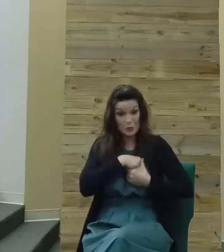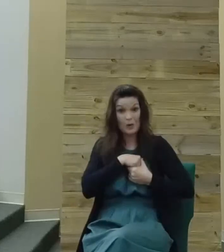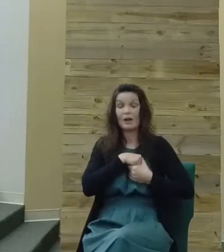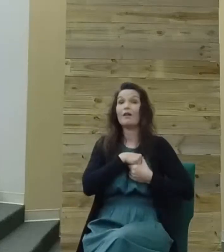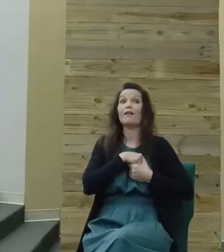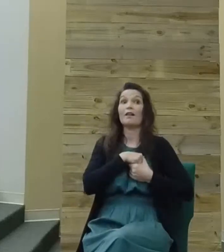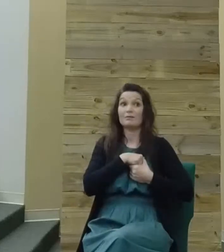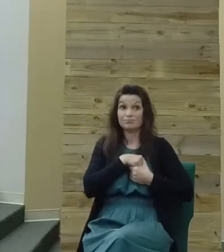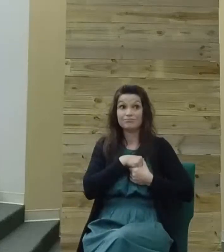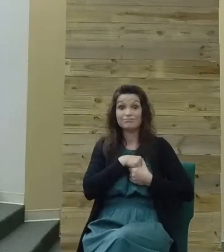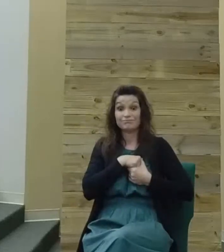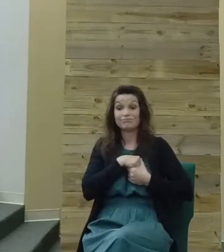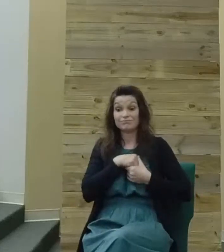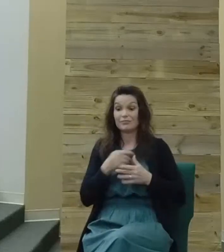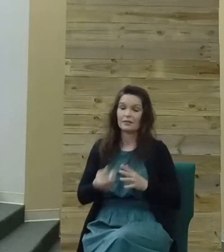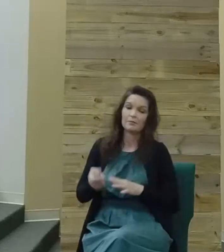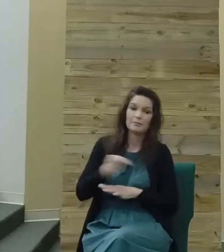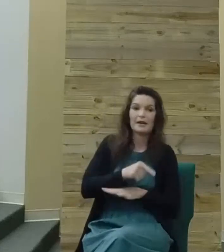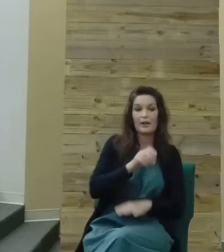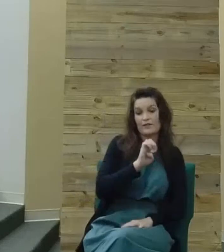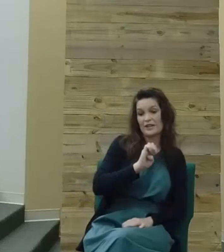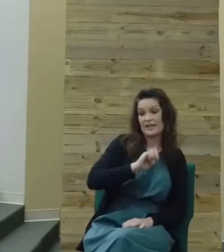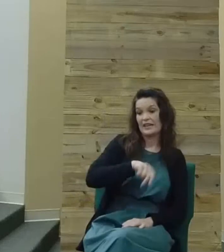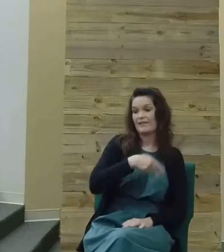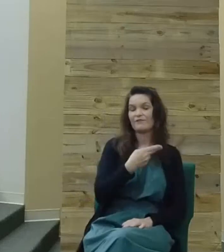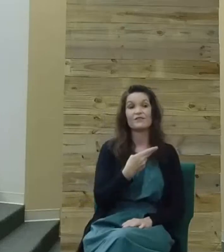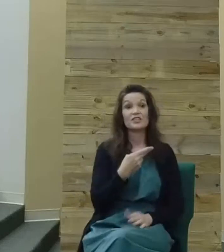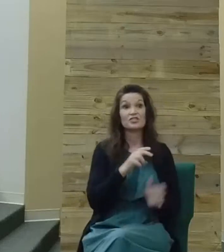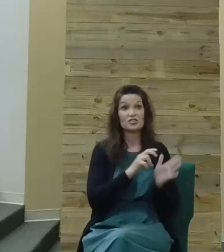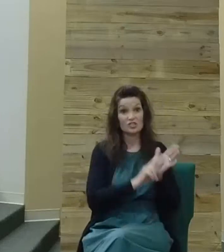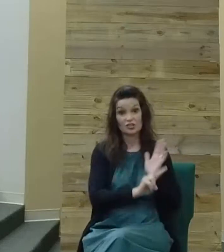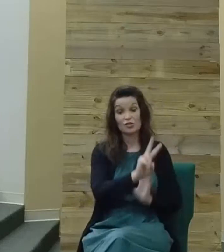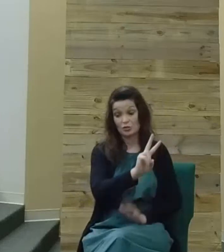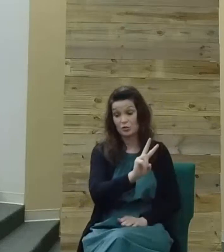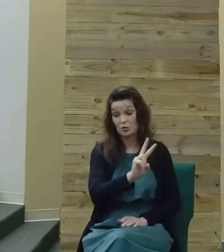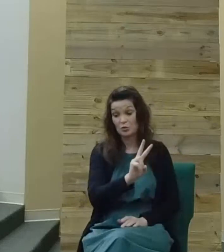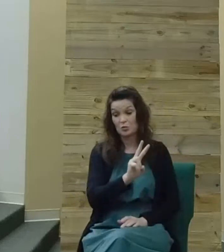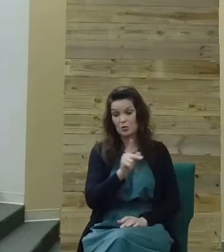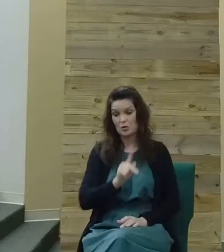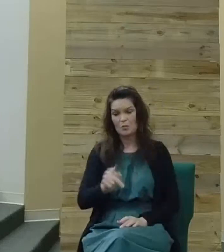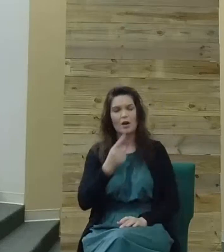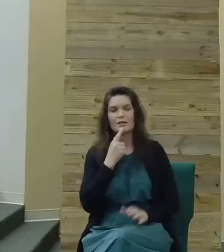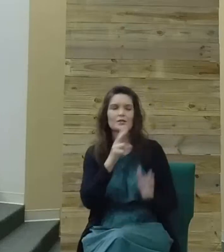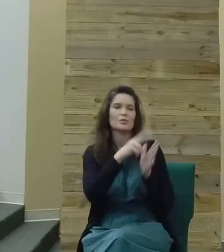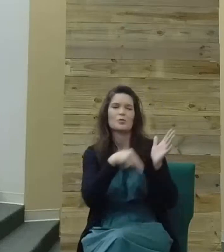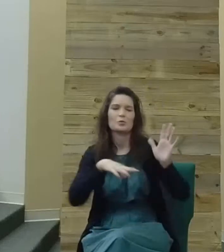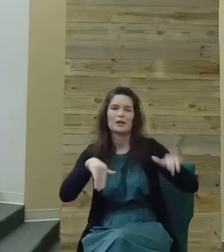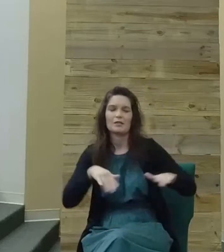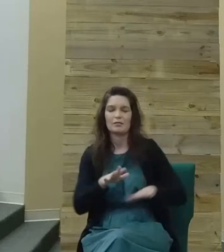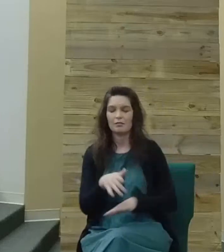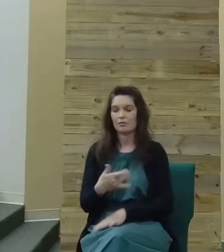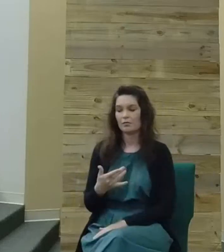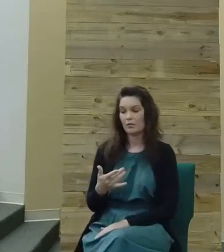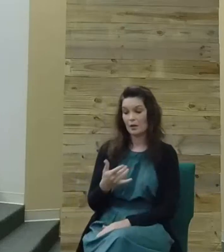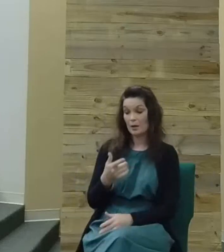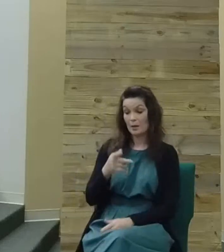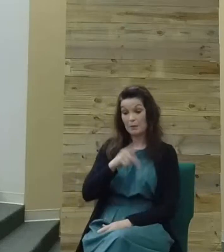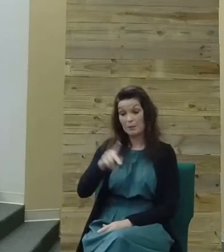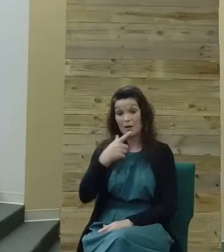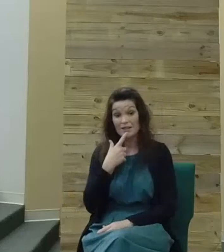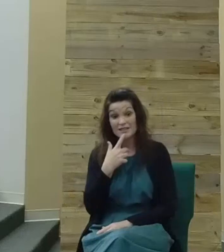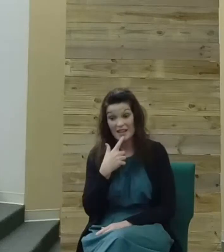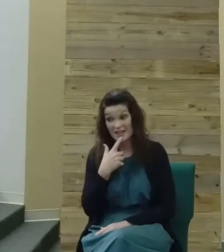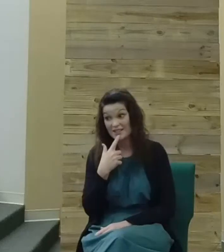are a new creation. Back over in Ephesians chapter 2 again, Paul says that, and we're not going to read it, but